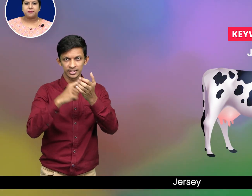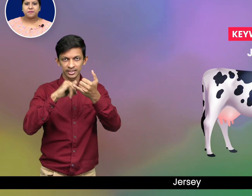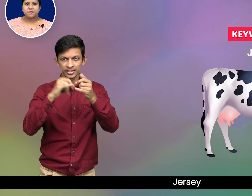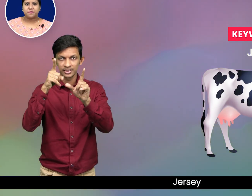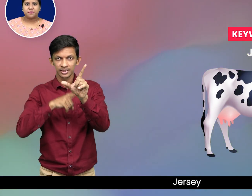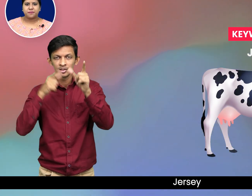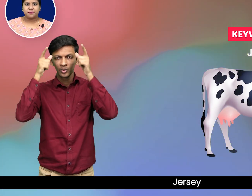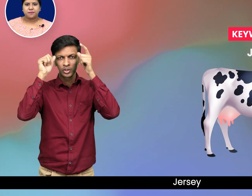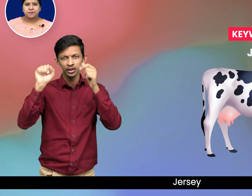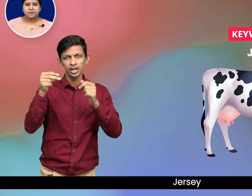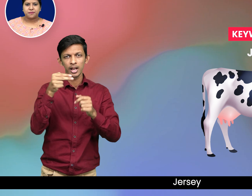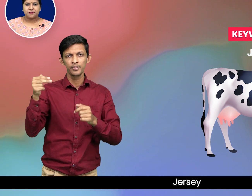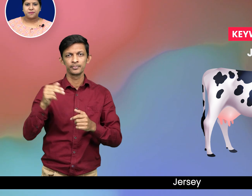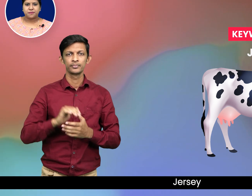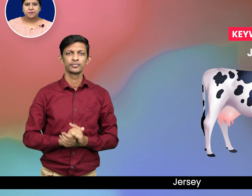Jersey,